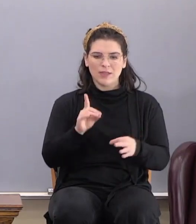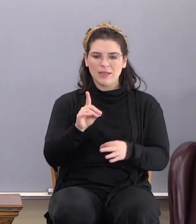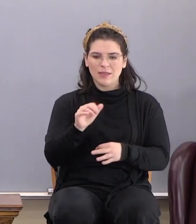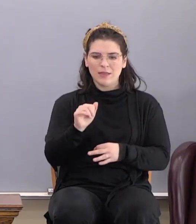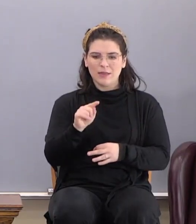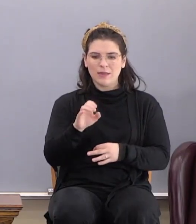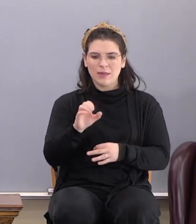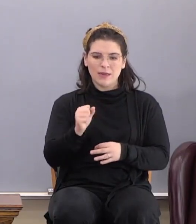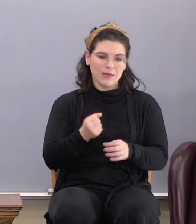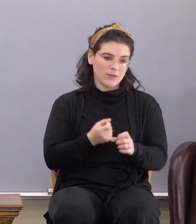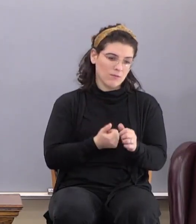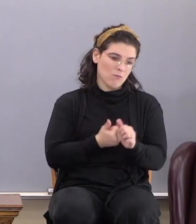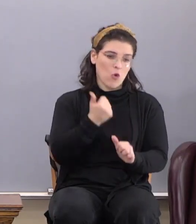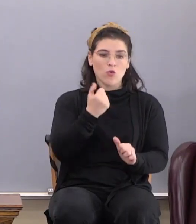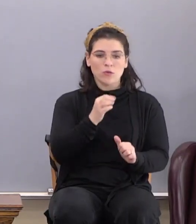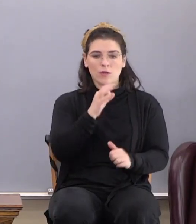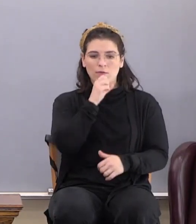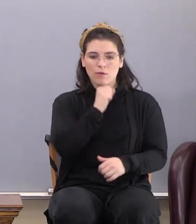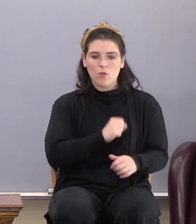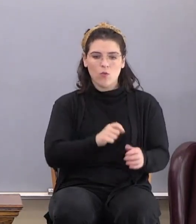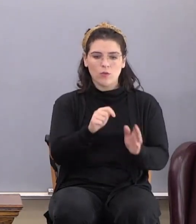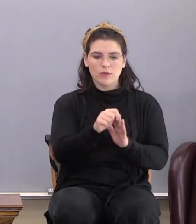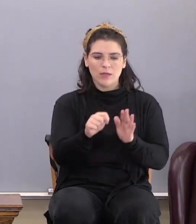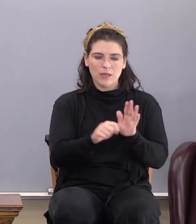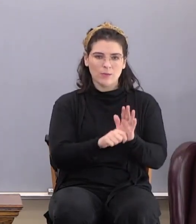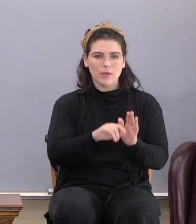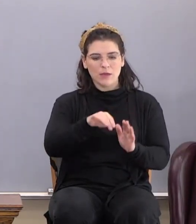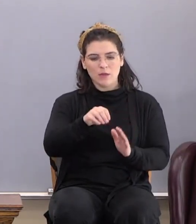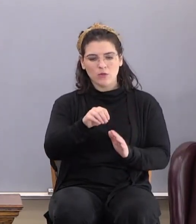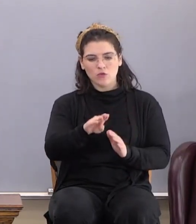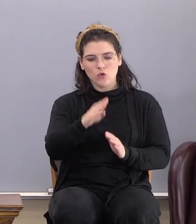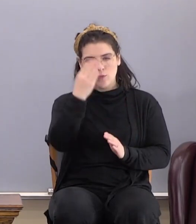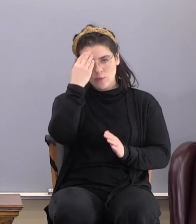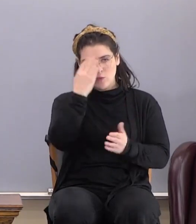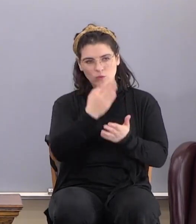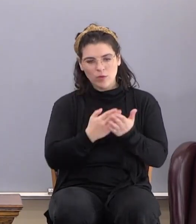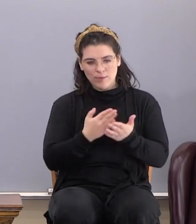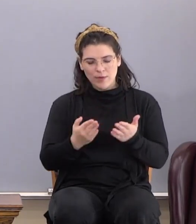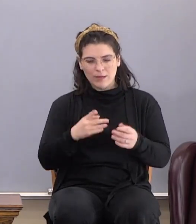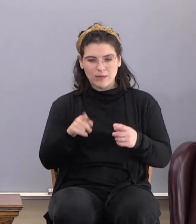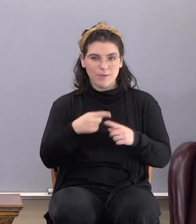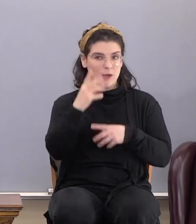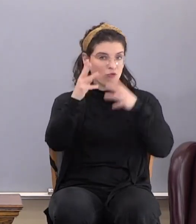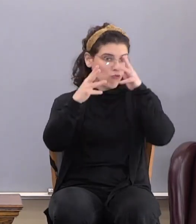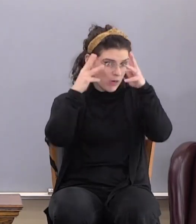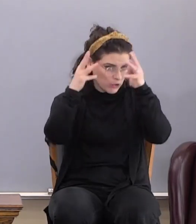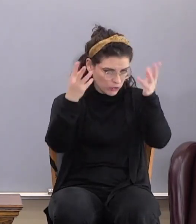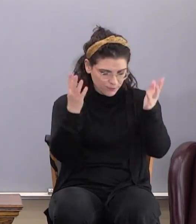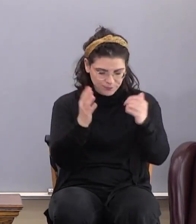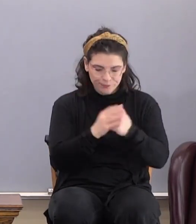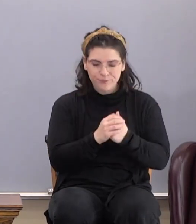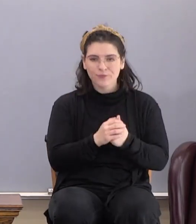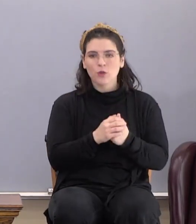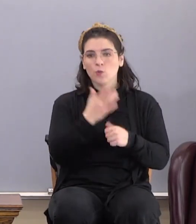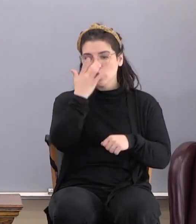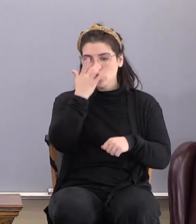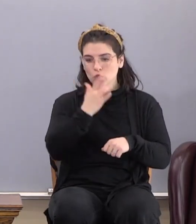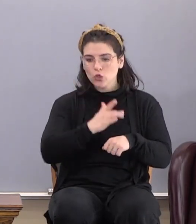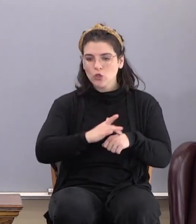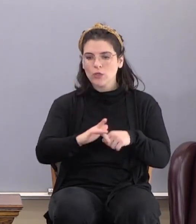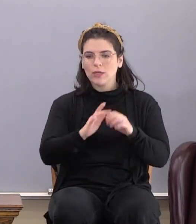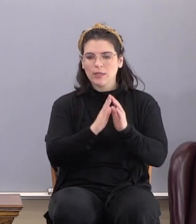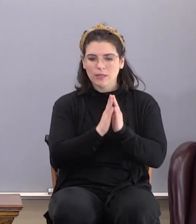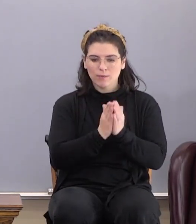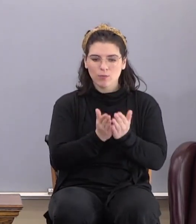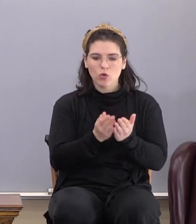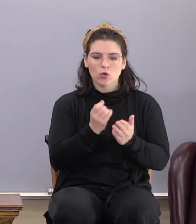Old Testament. I mean, you know, we're talking Job knew some things about creation, so on and so forth. So even as early as the book